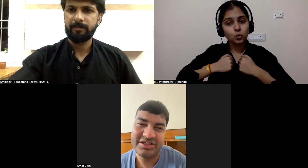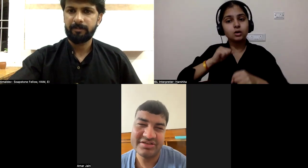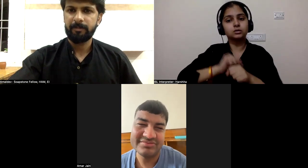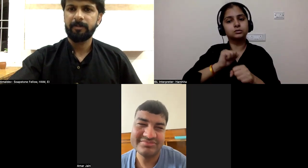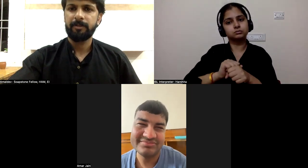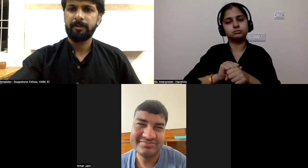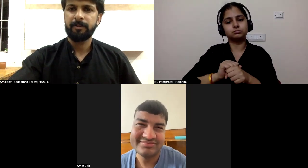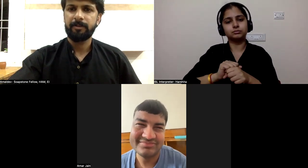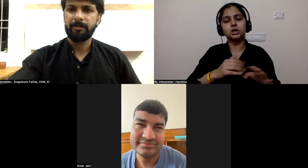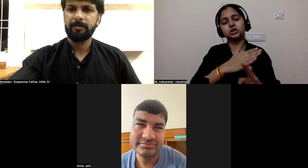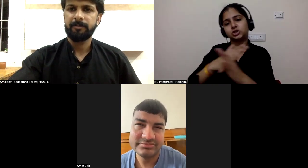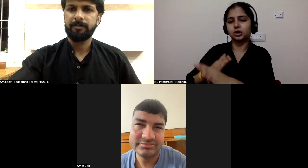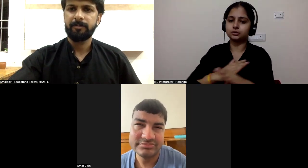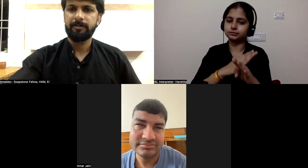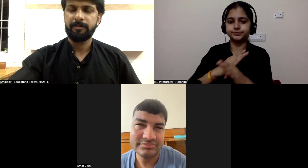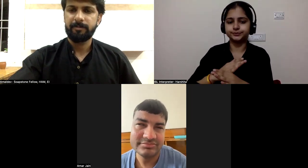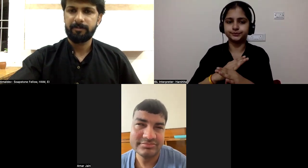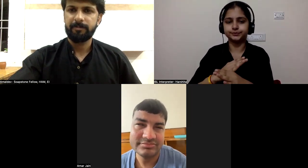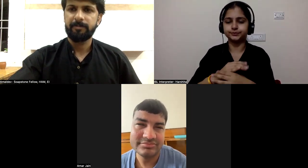to speak.